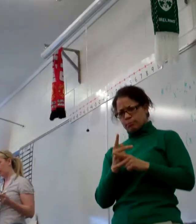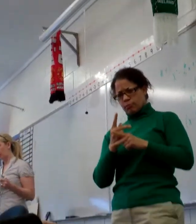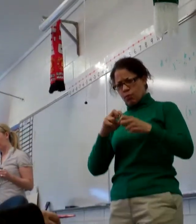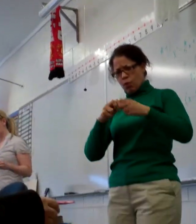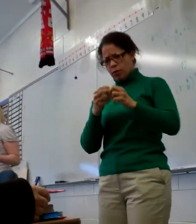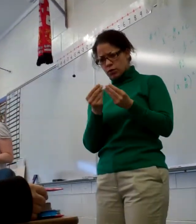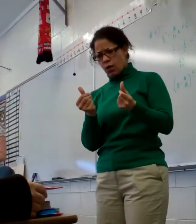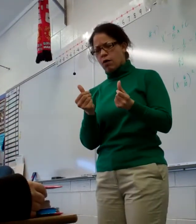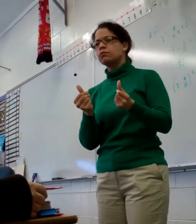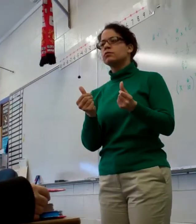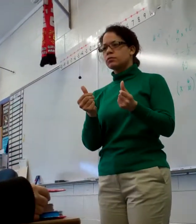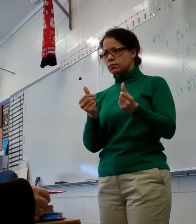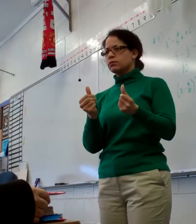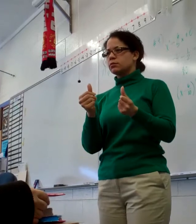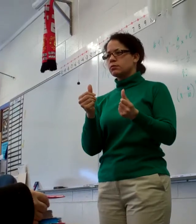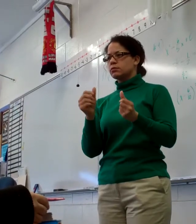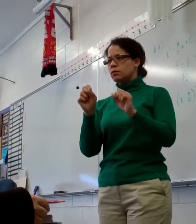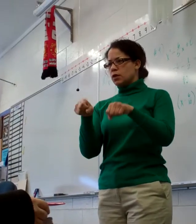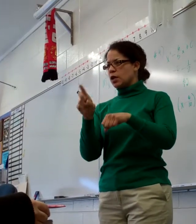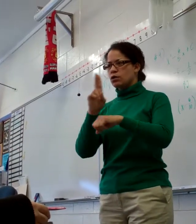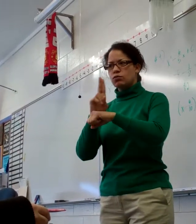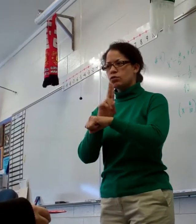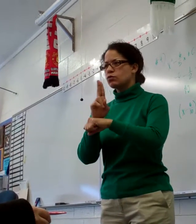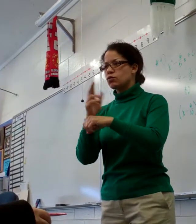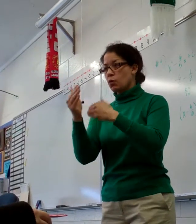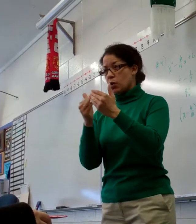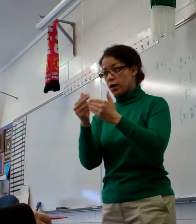going to result in a decimal.